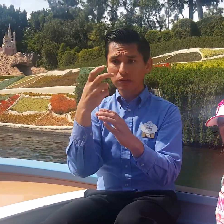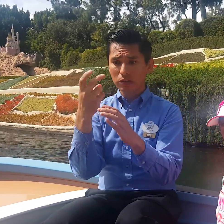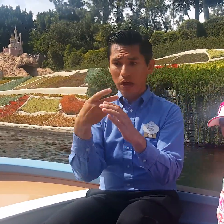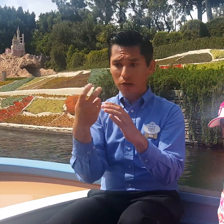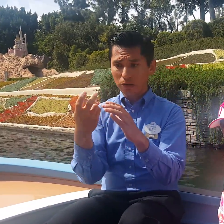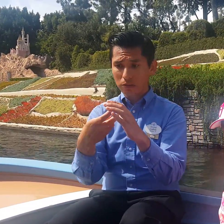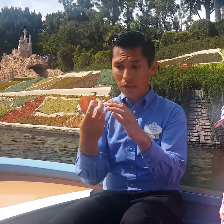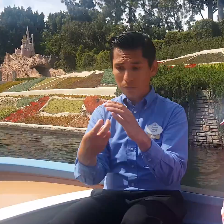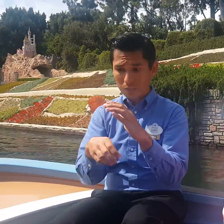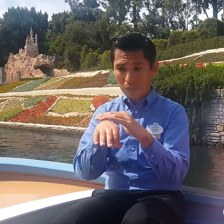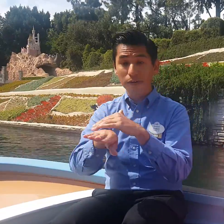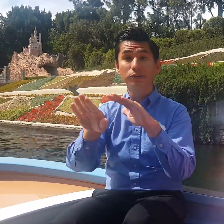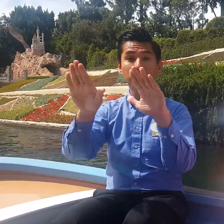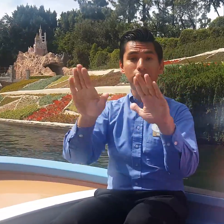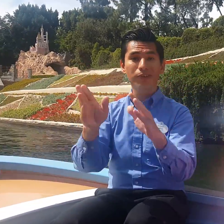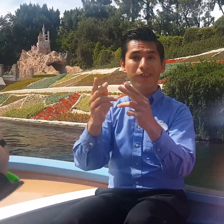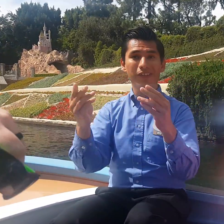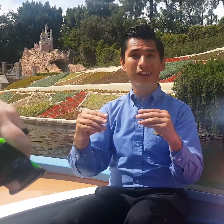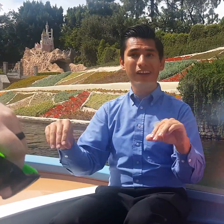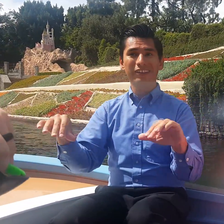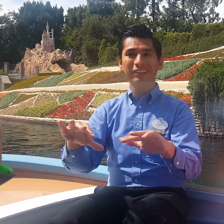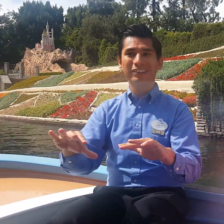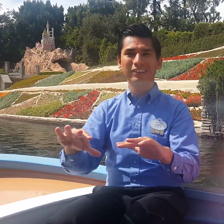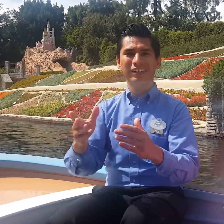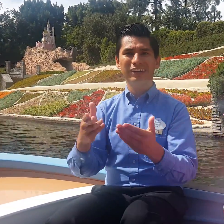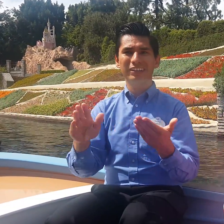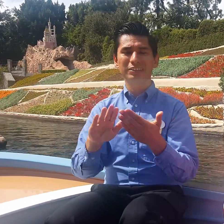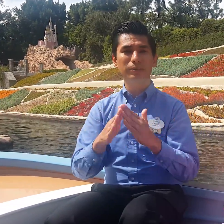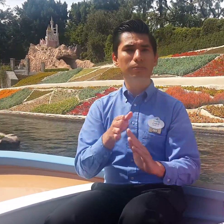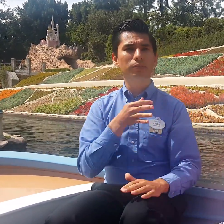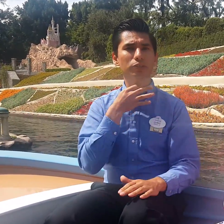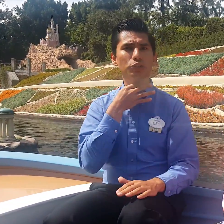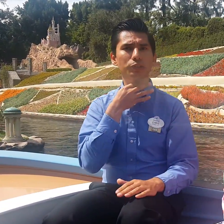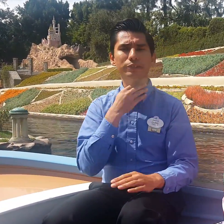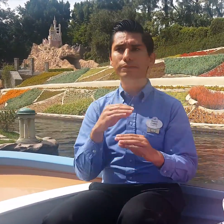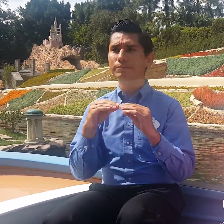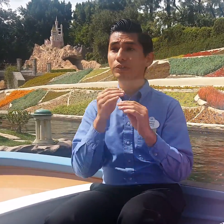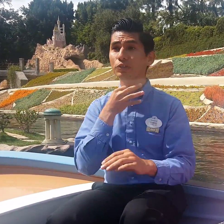into Wonderland. Things only became curiouser and curiouser from there.